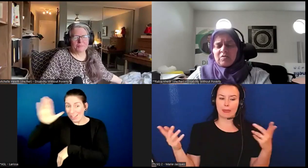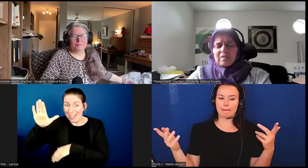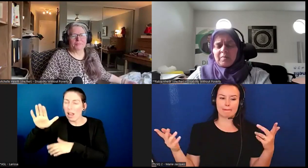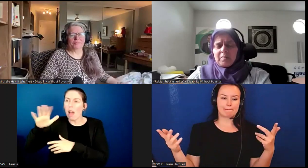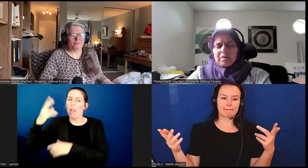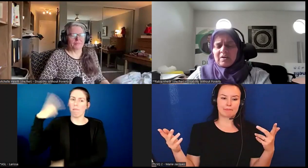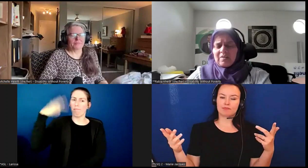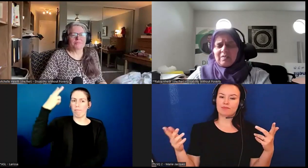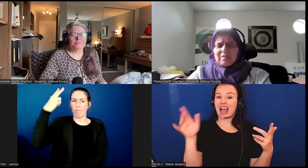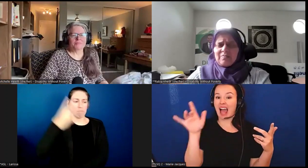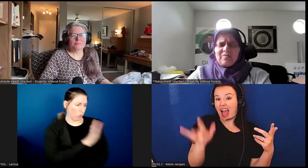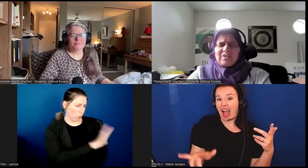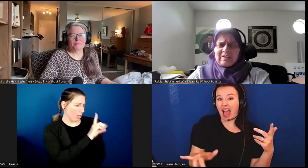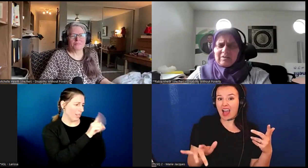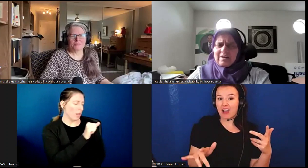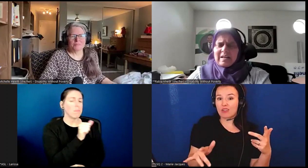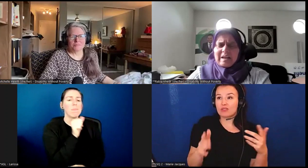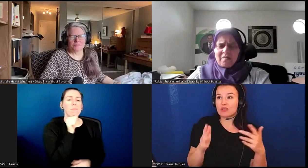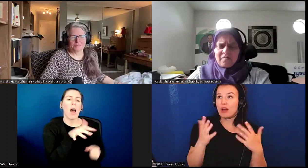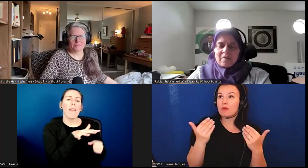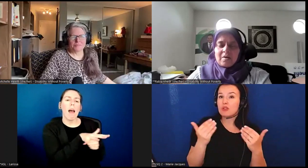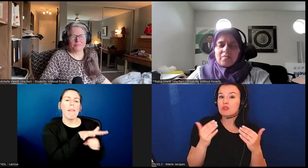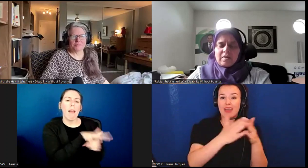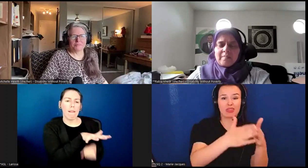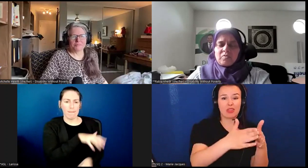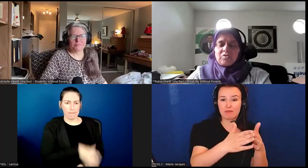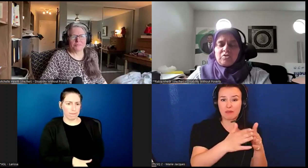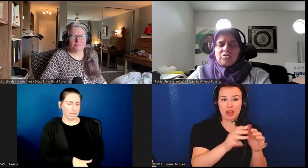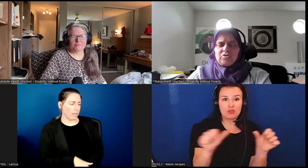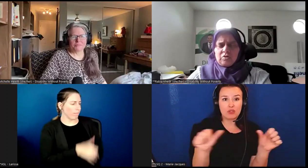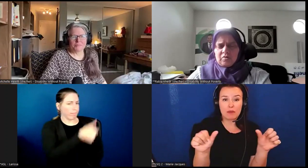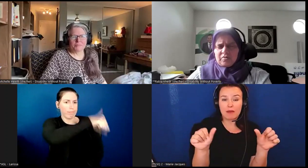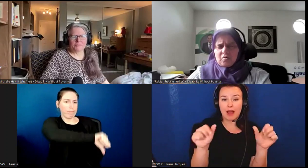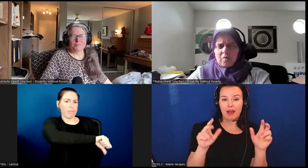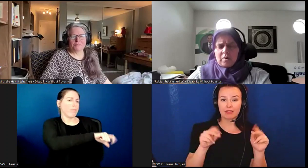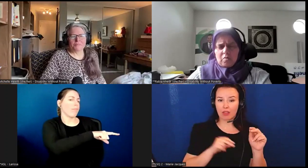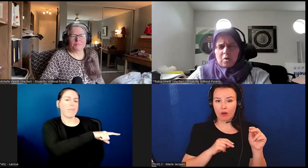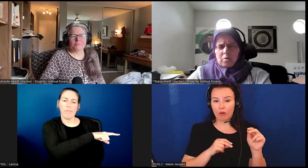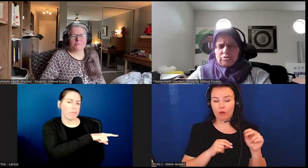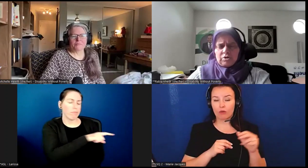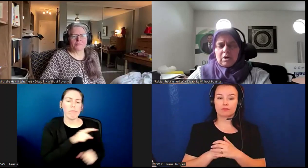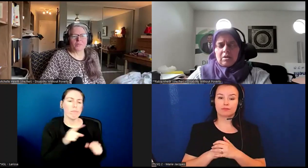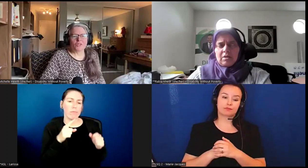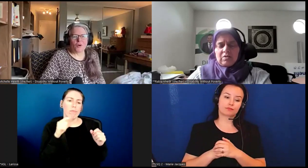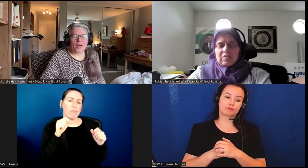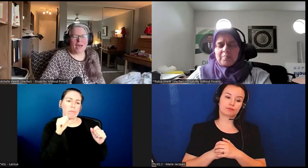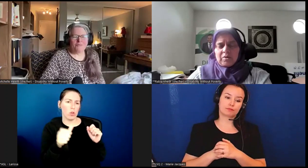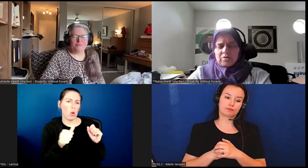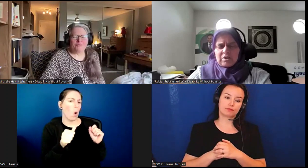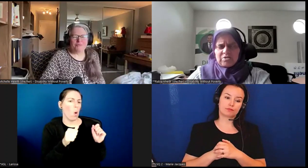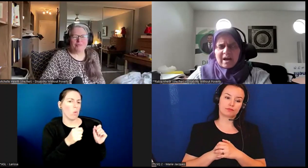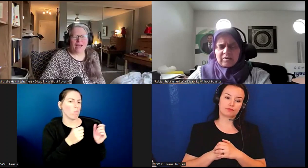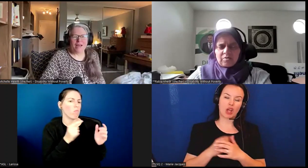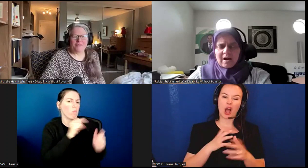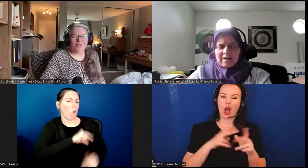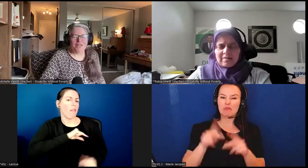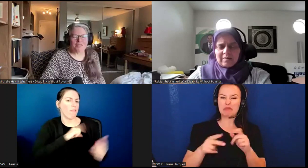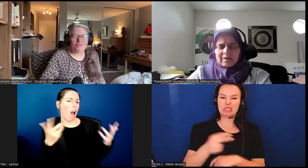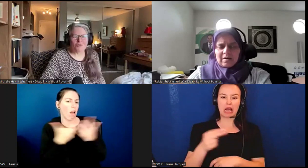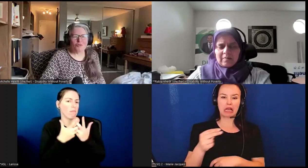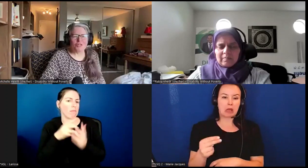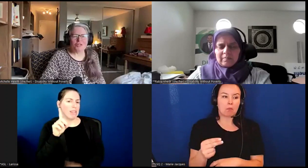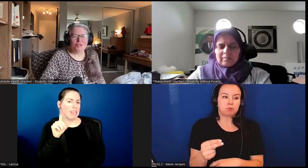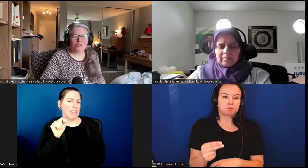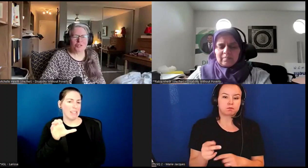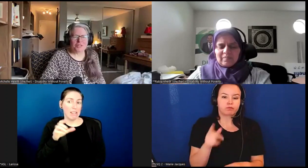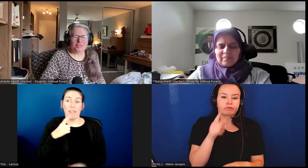their disablement isn't severe enough for them to deserve, quote unquote, the So disability I tax have the credit. list.